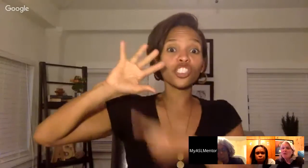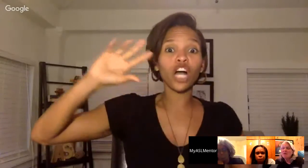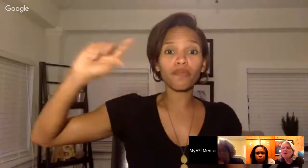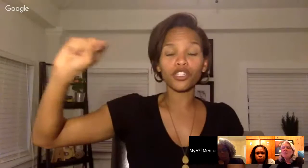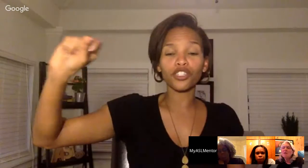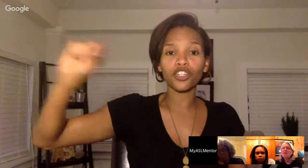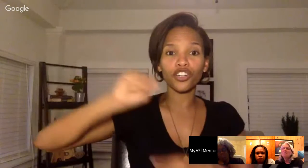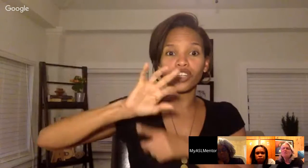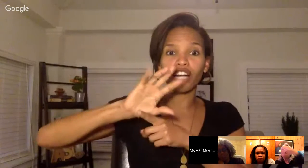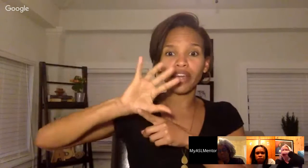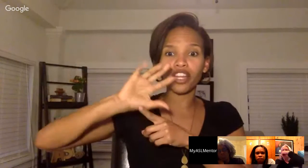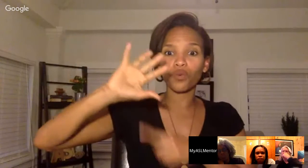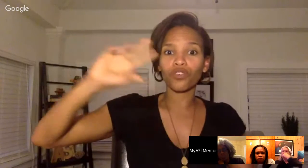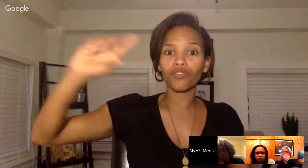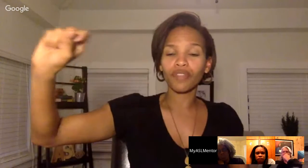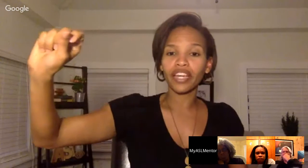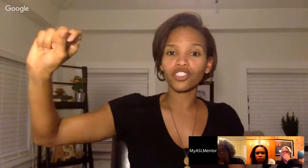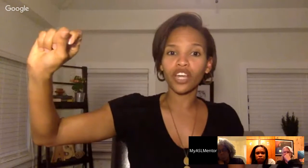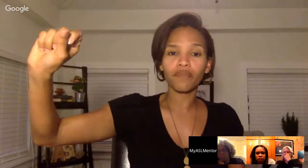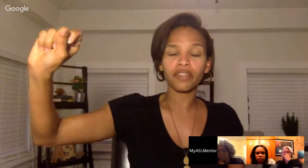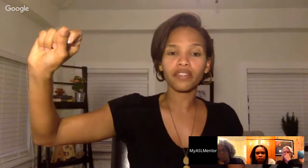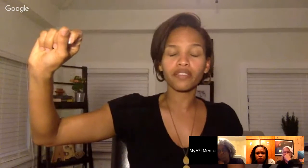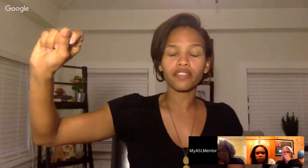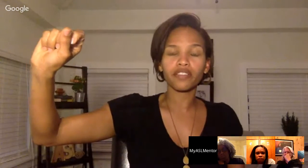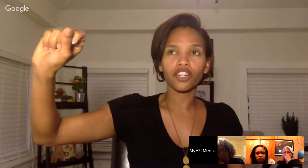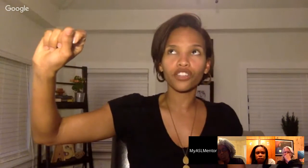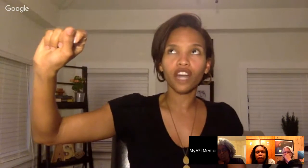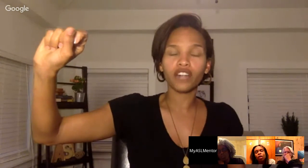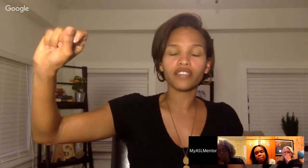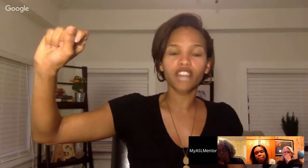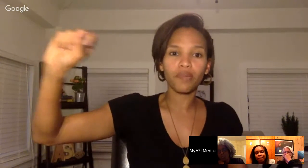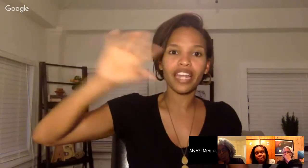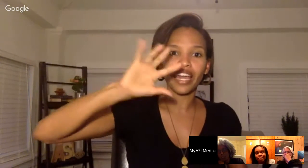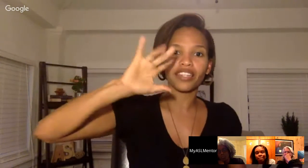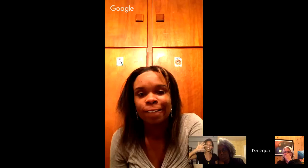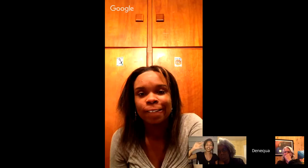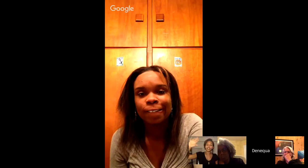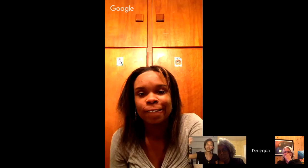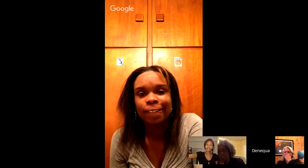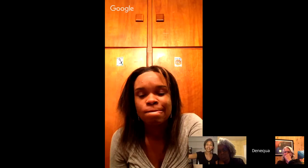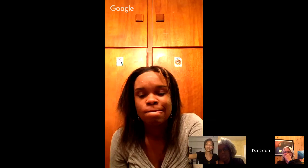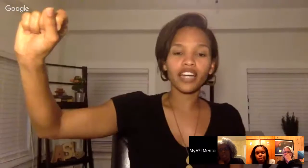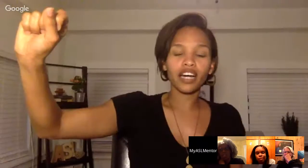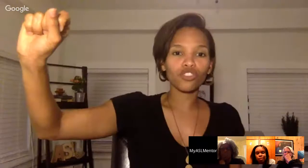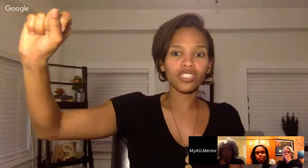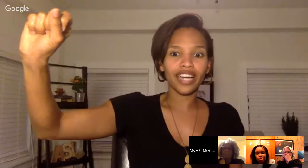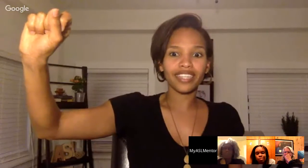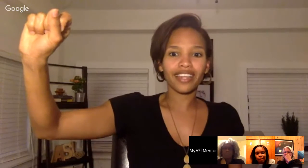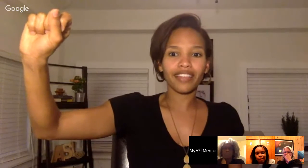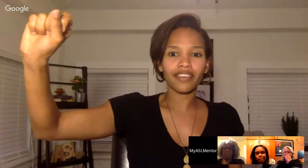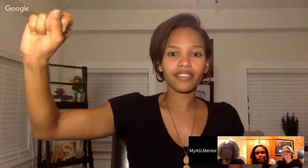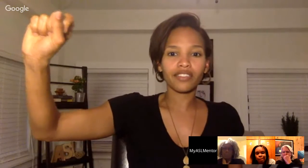She drops her non-manual and her non, and just signs it like